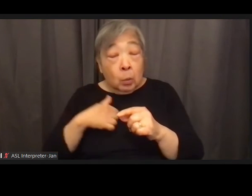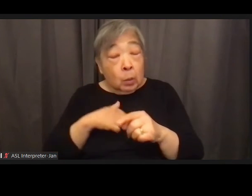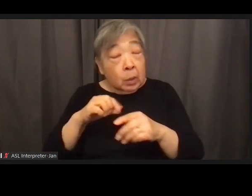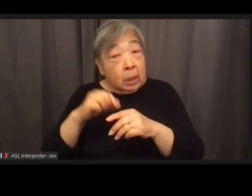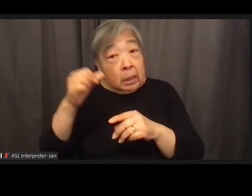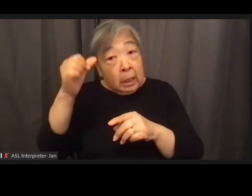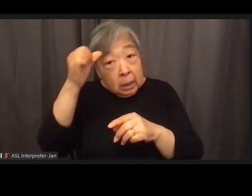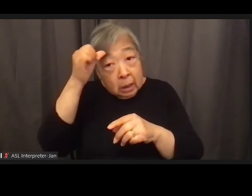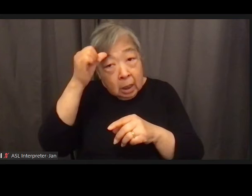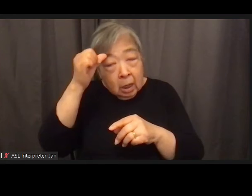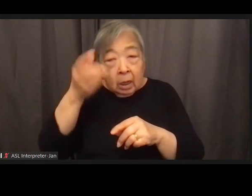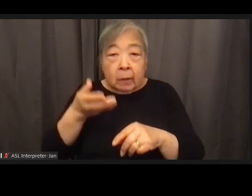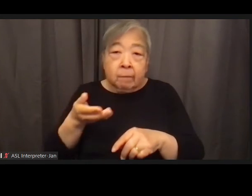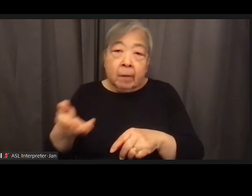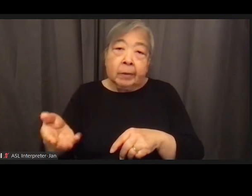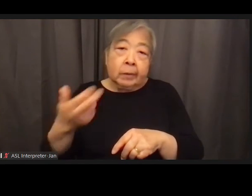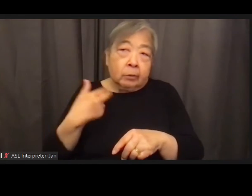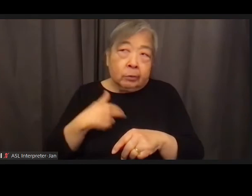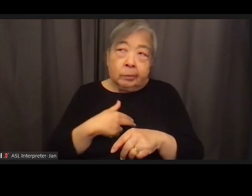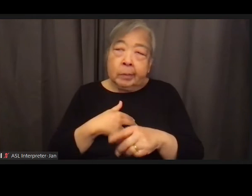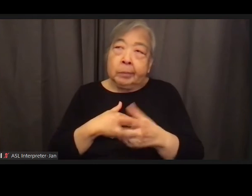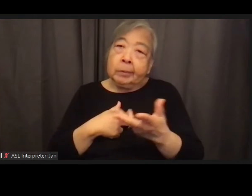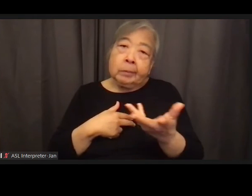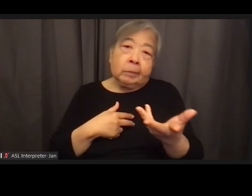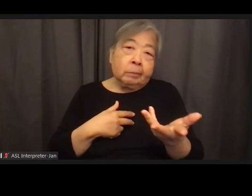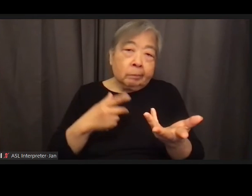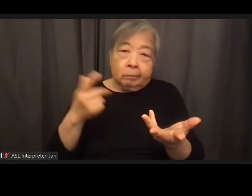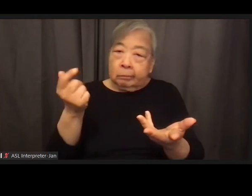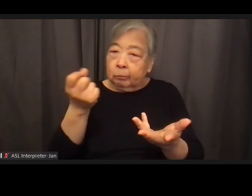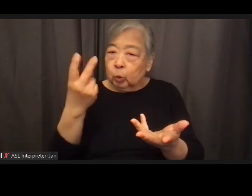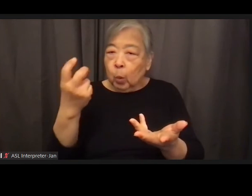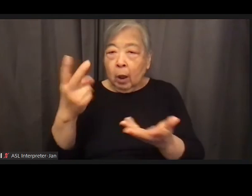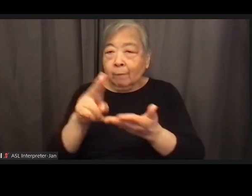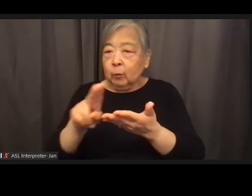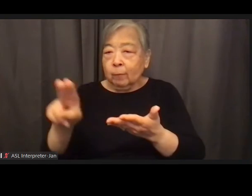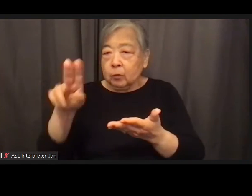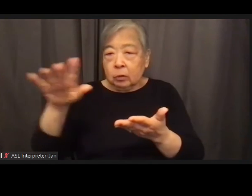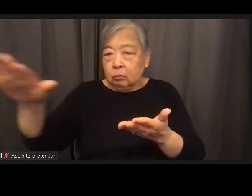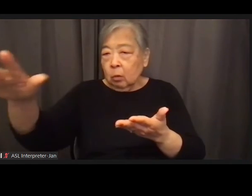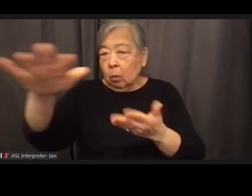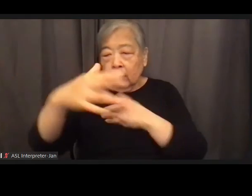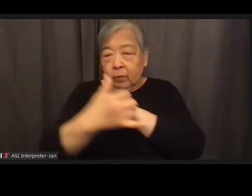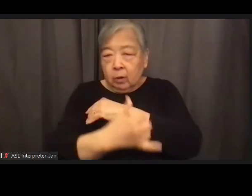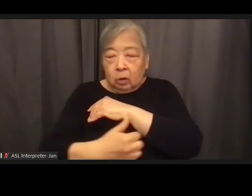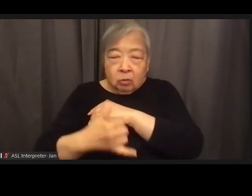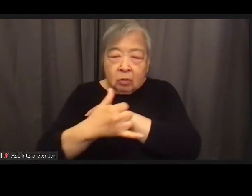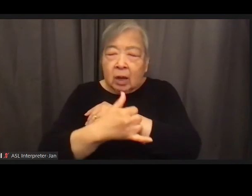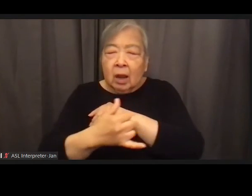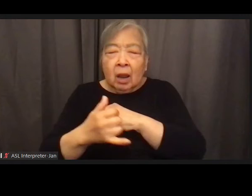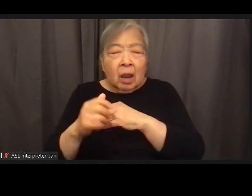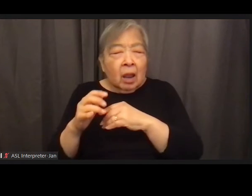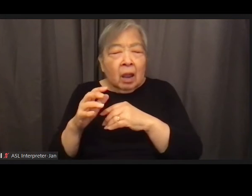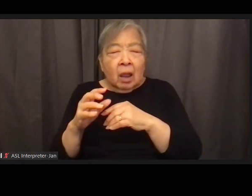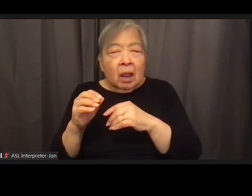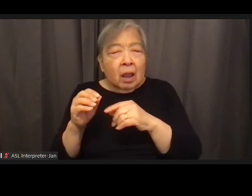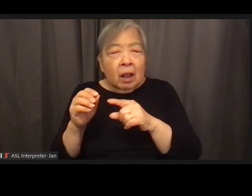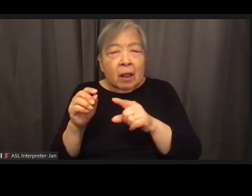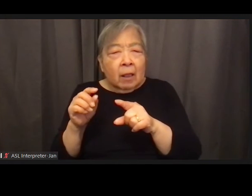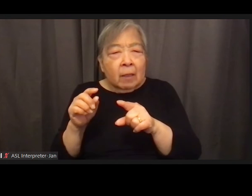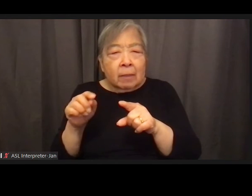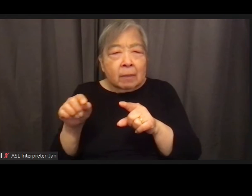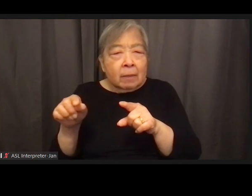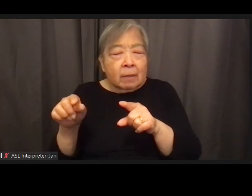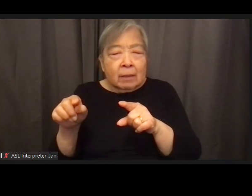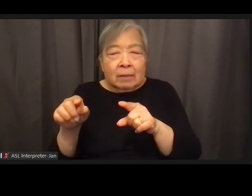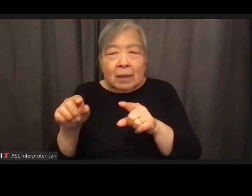to like a dozen universities all over the country. And these things don't get beyond